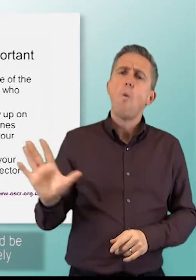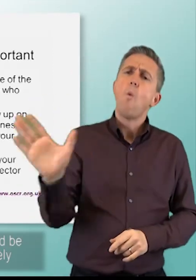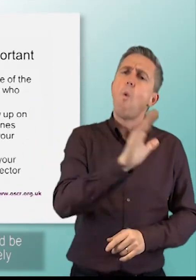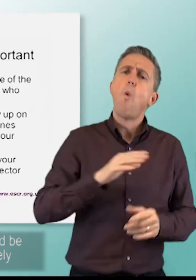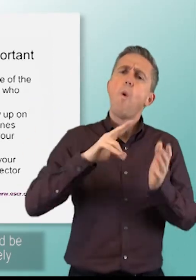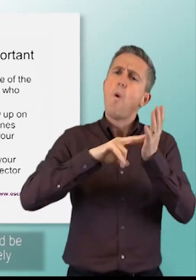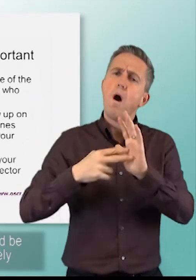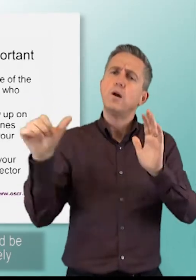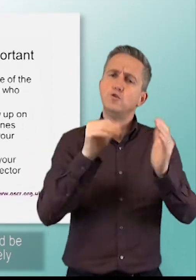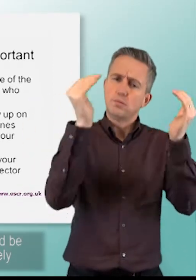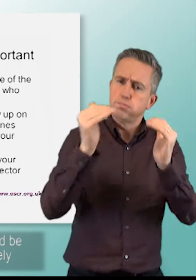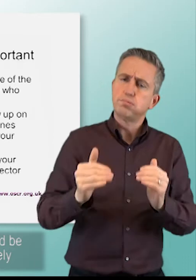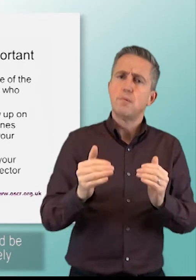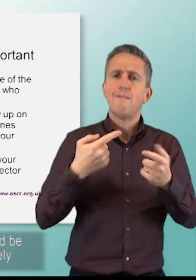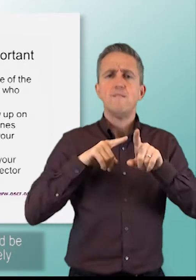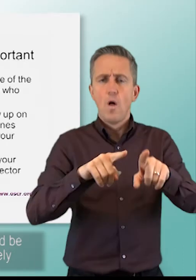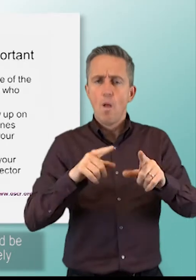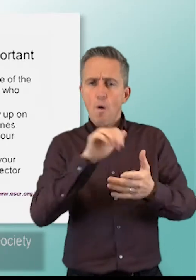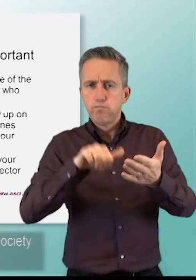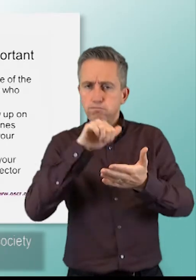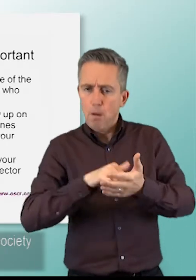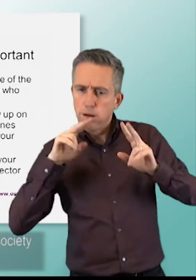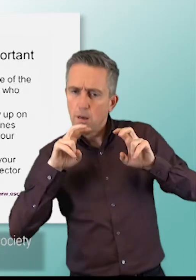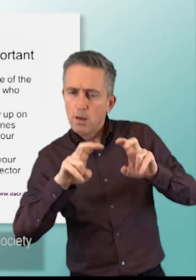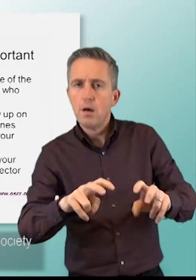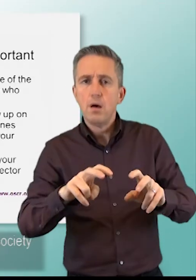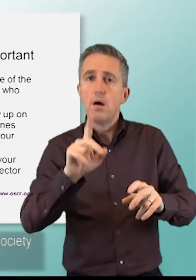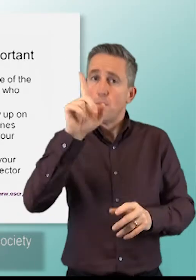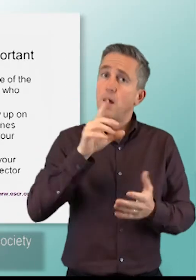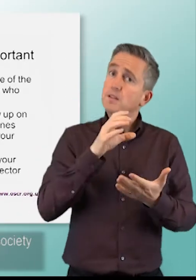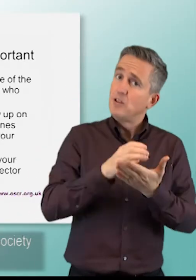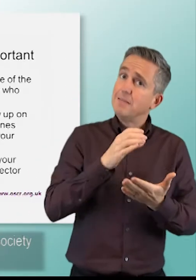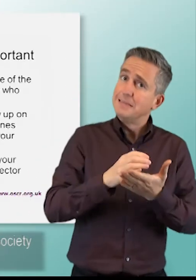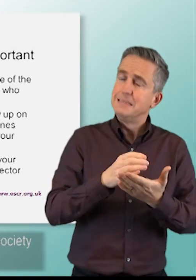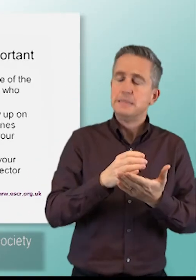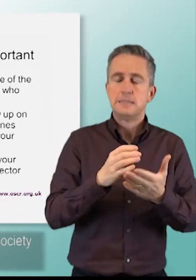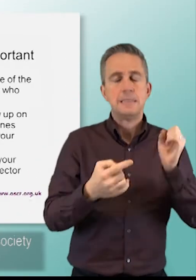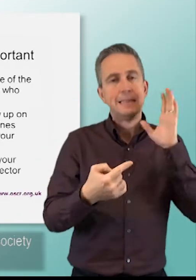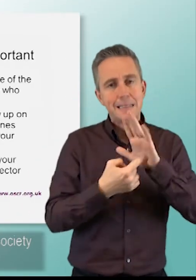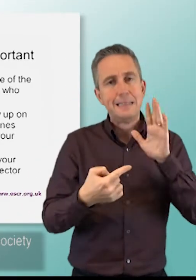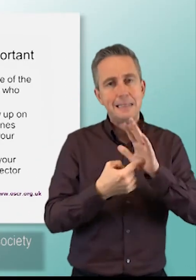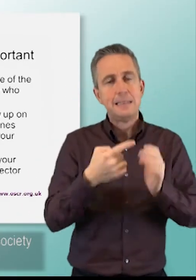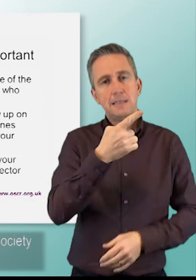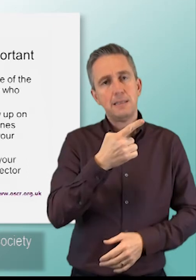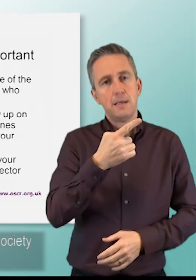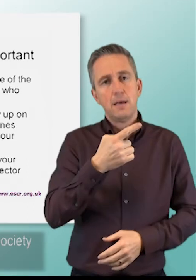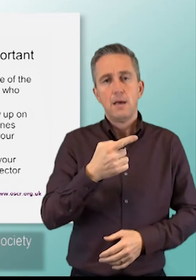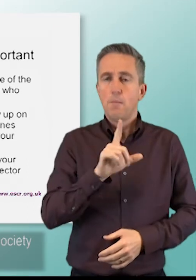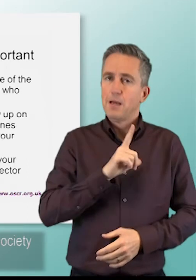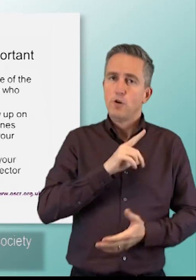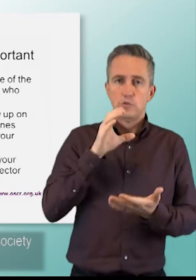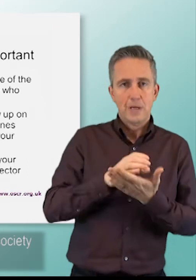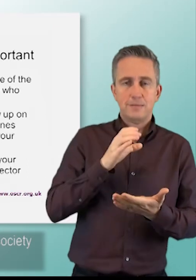be held to the same level of scrutiny. But it's absolutely definitely true that charities often play a very particular role in